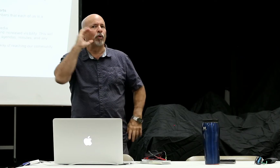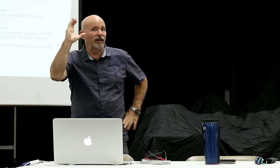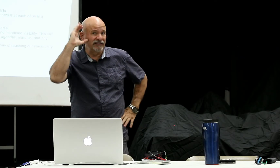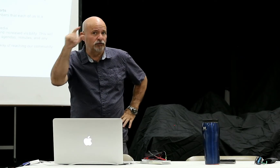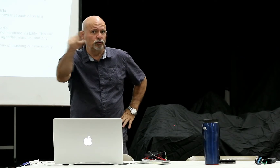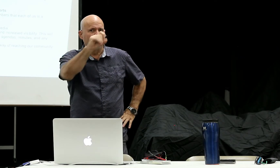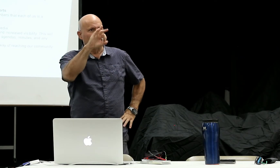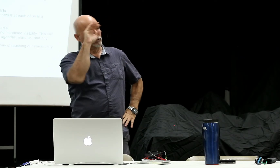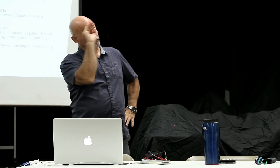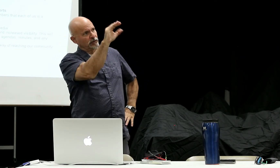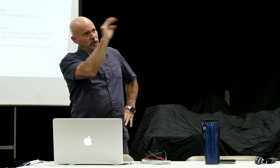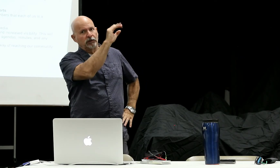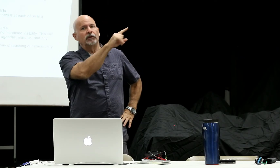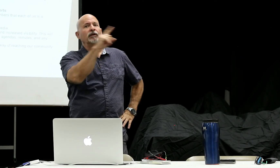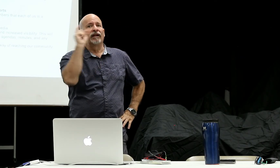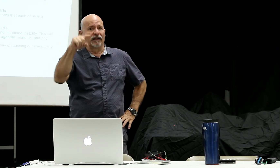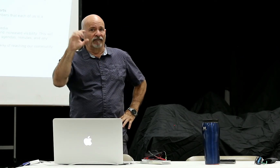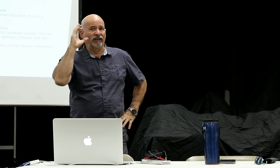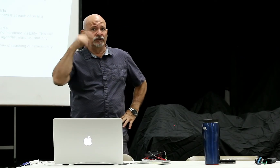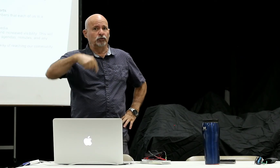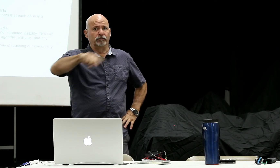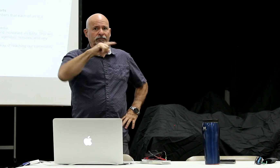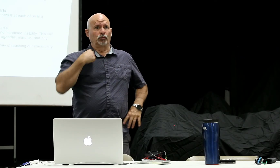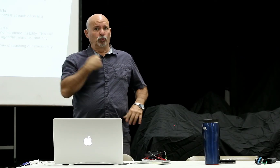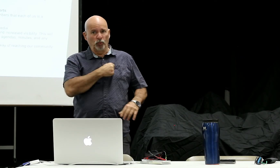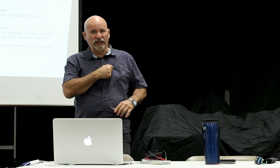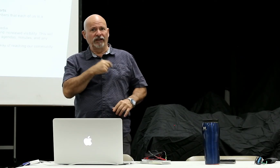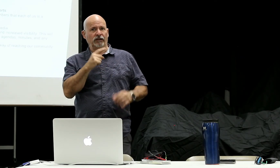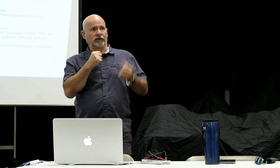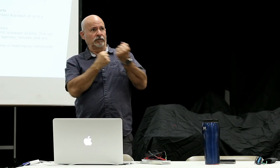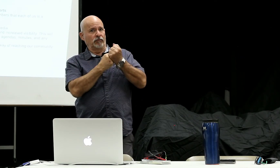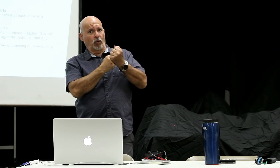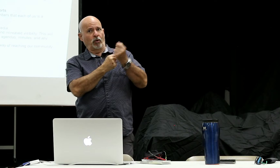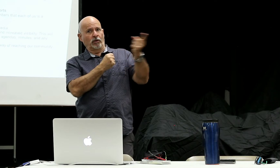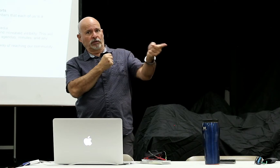and trying to reverse what has happened.